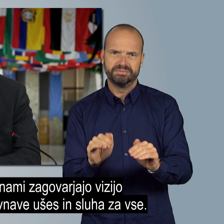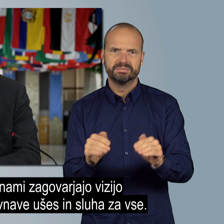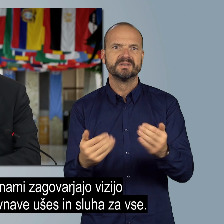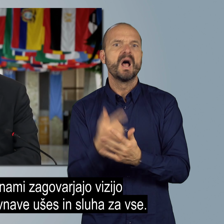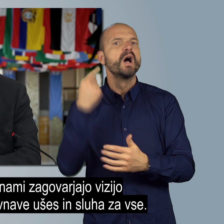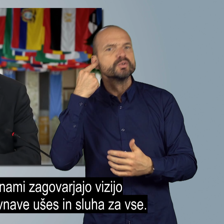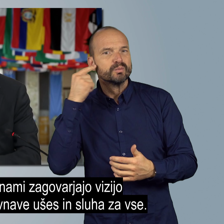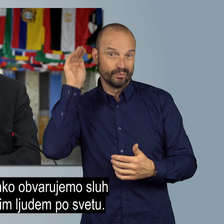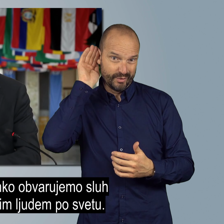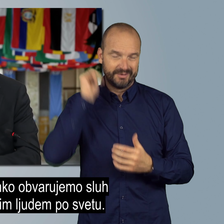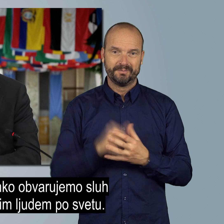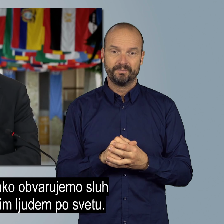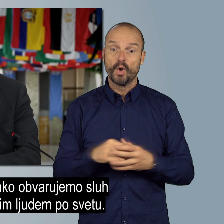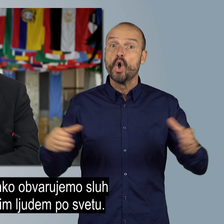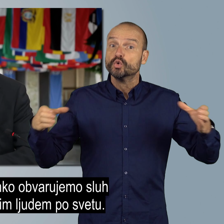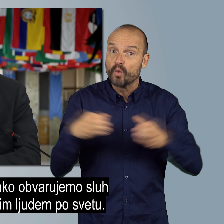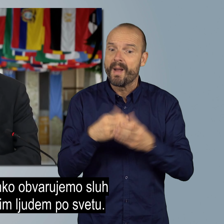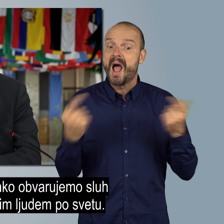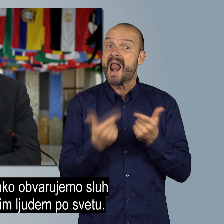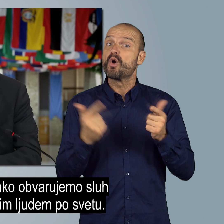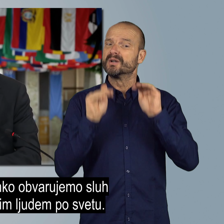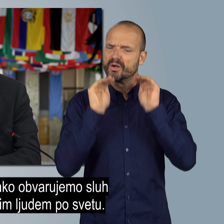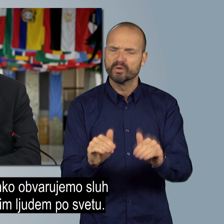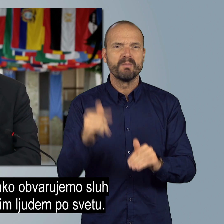for all. Together, we can